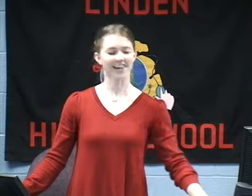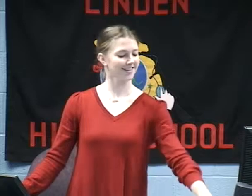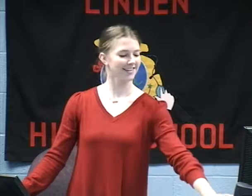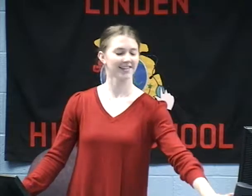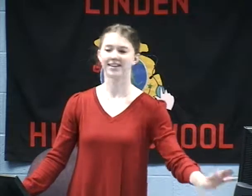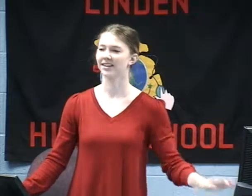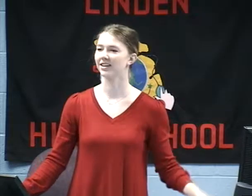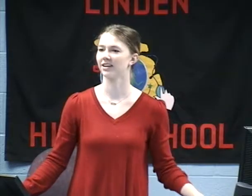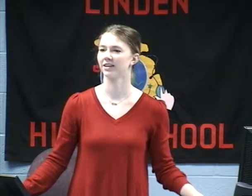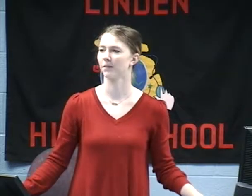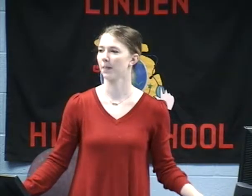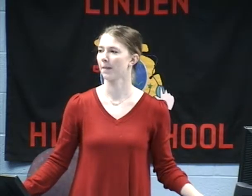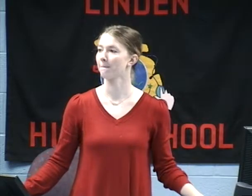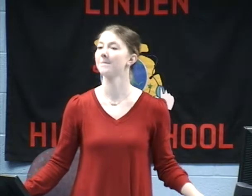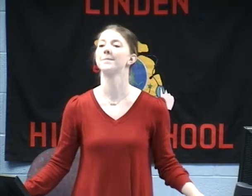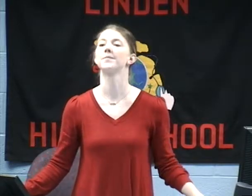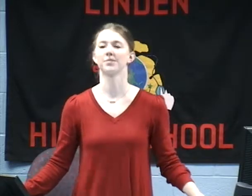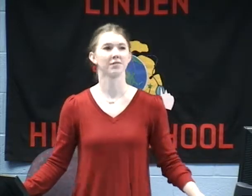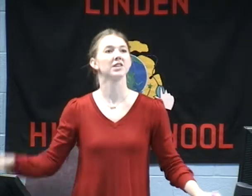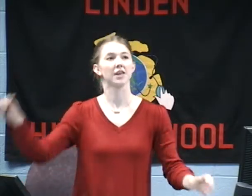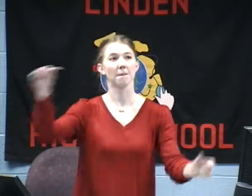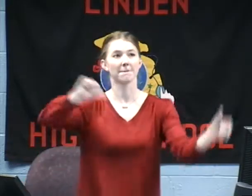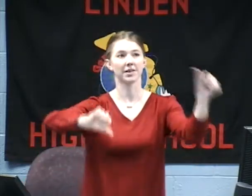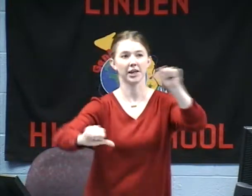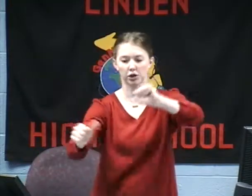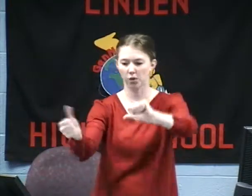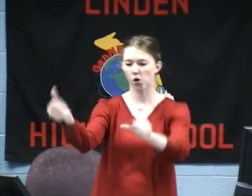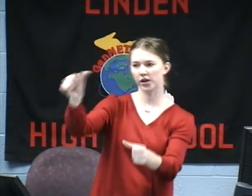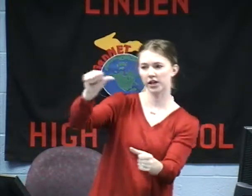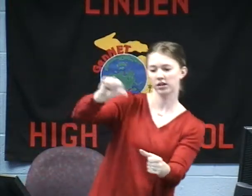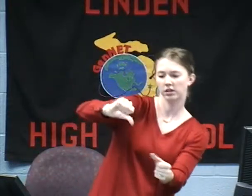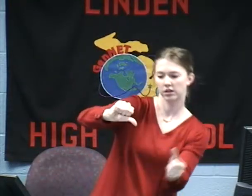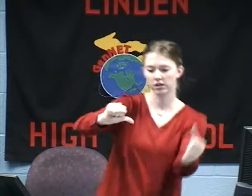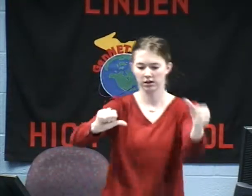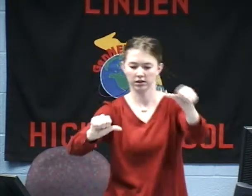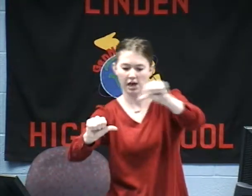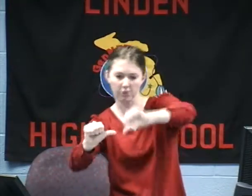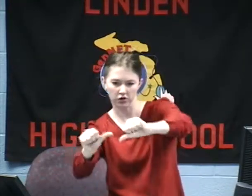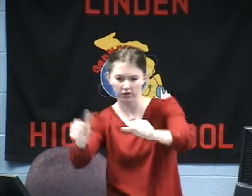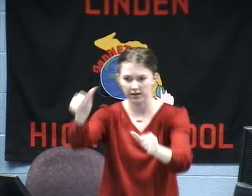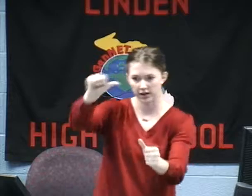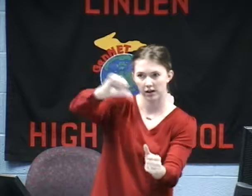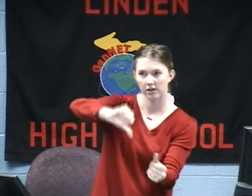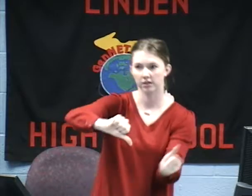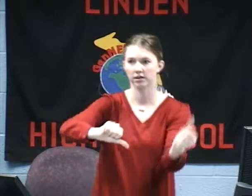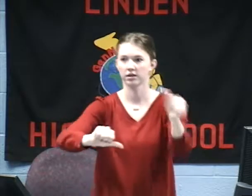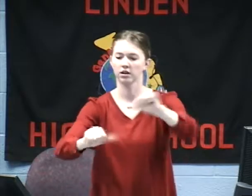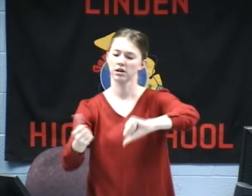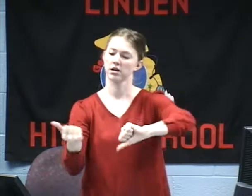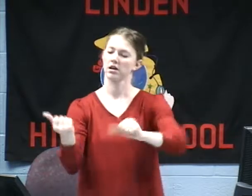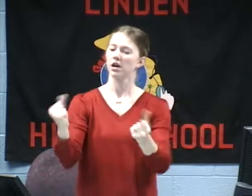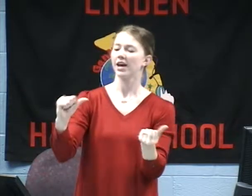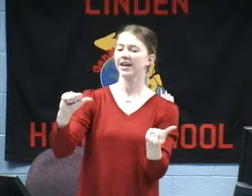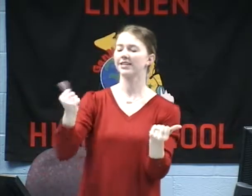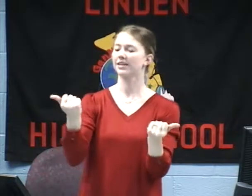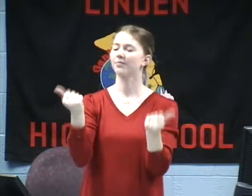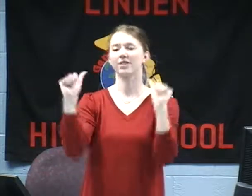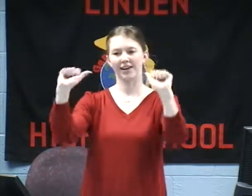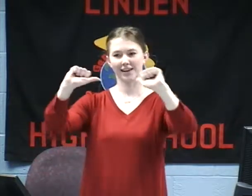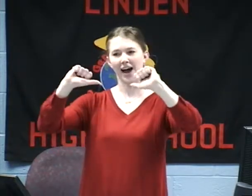Science. Oh, Like you're pouring chemicals. Why is it A? would it be the same S? thing? It's kind